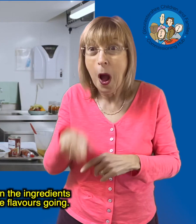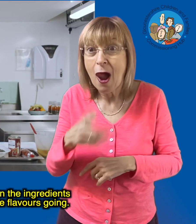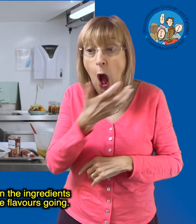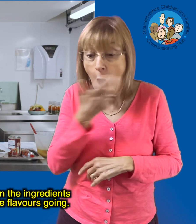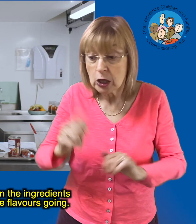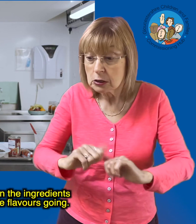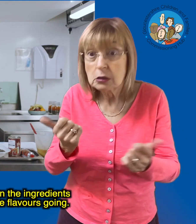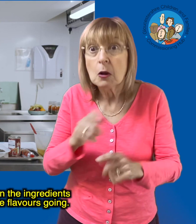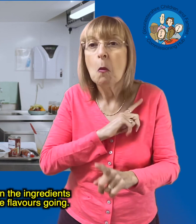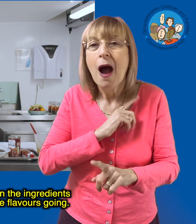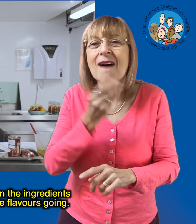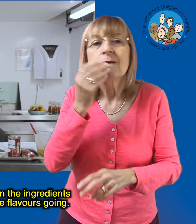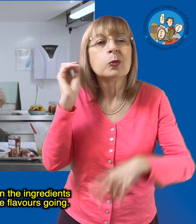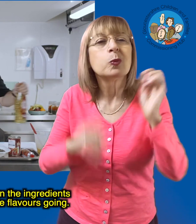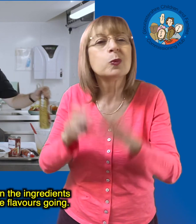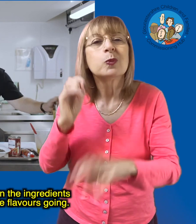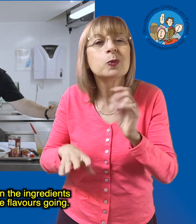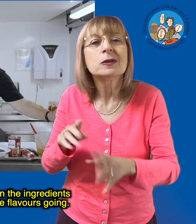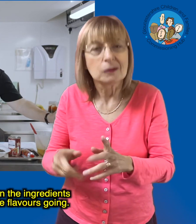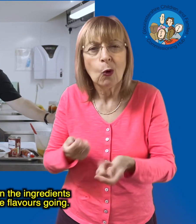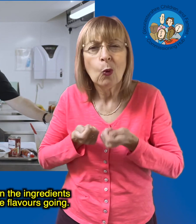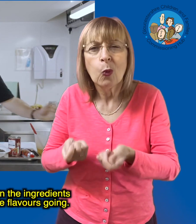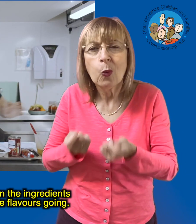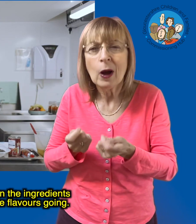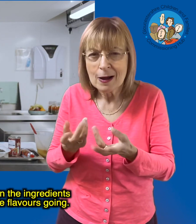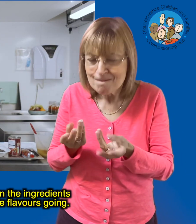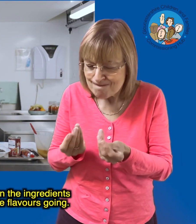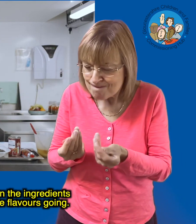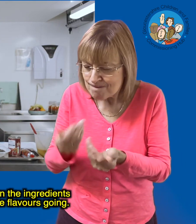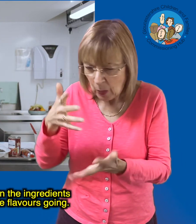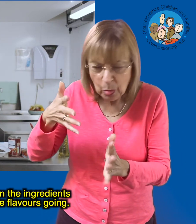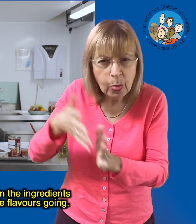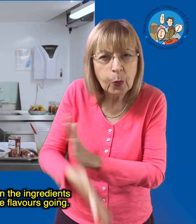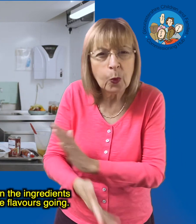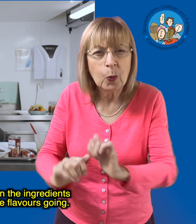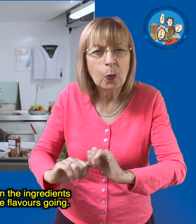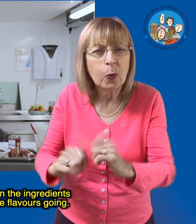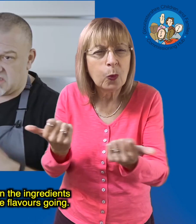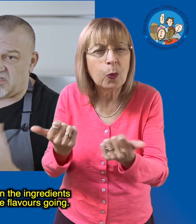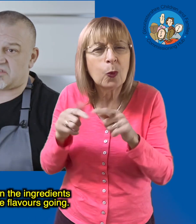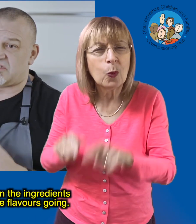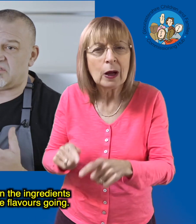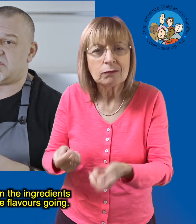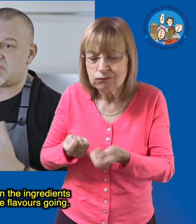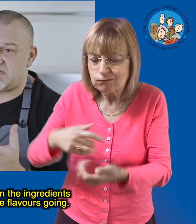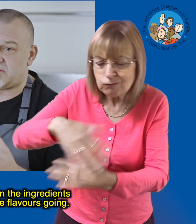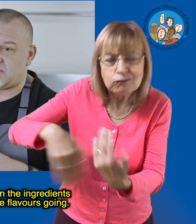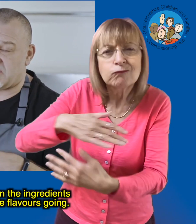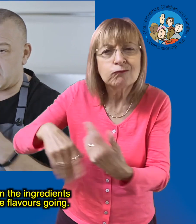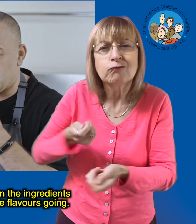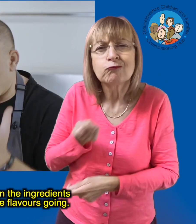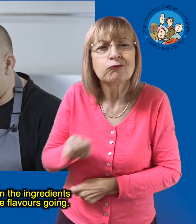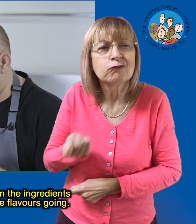the importance of having the oil hot, is that when the ingredients go in, it starts to cook and